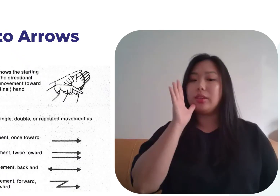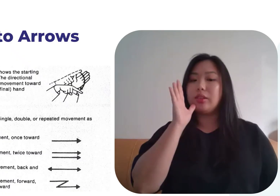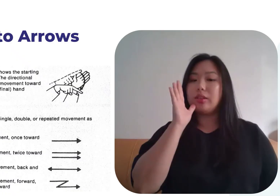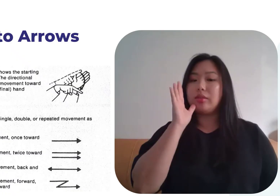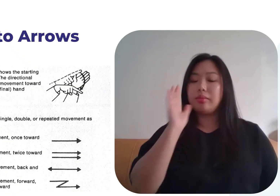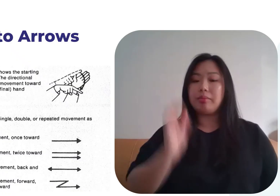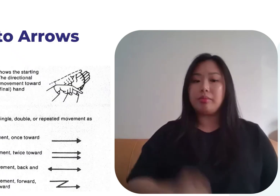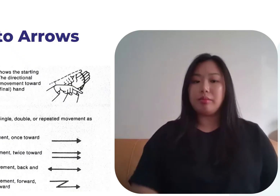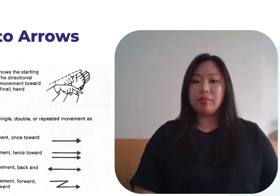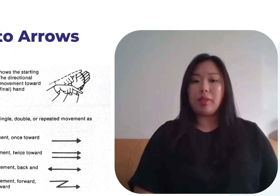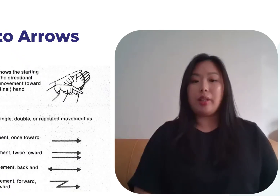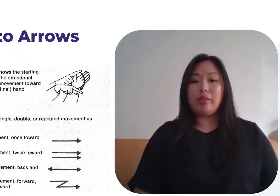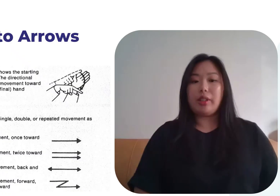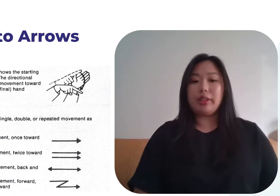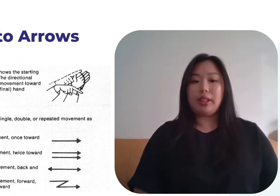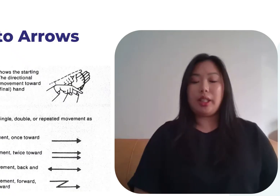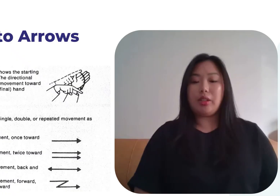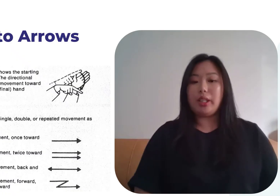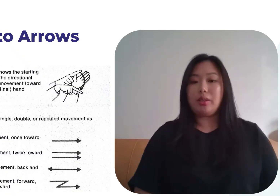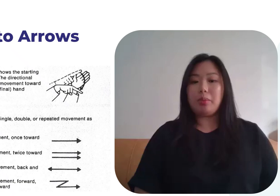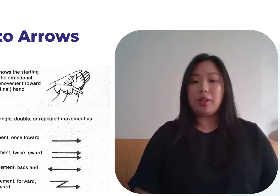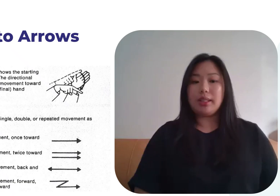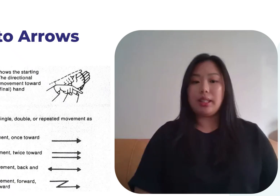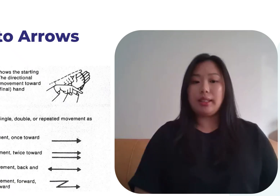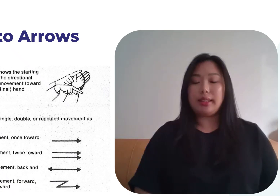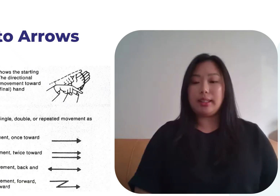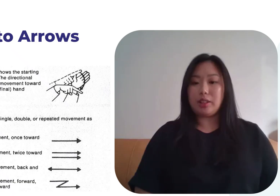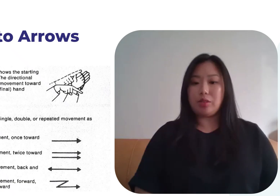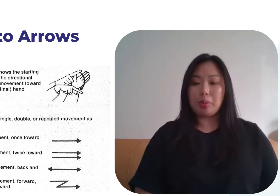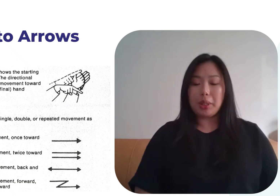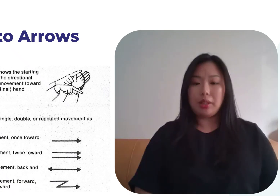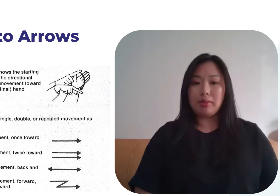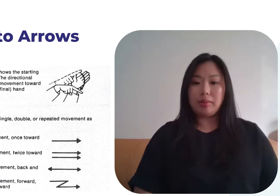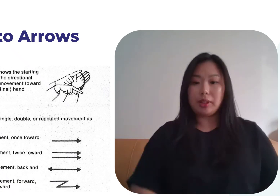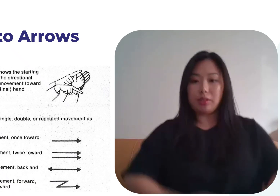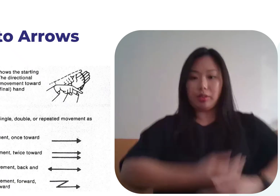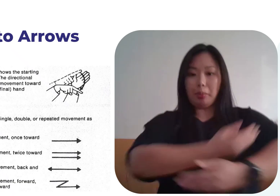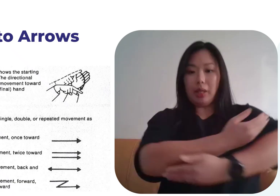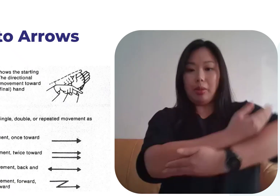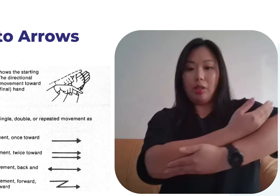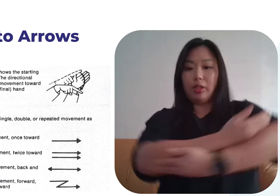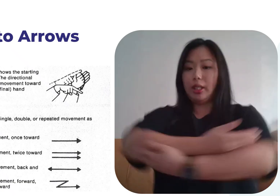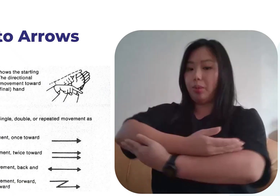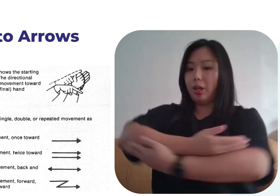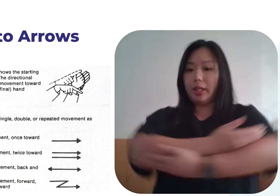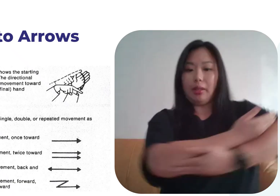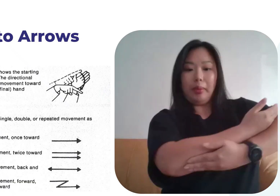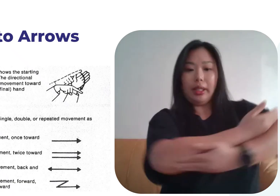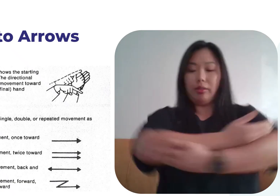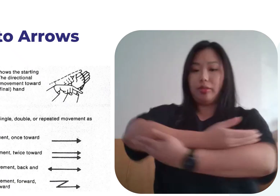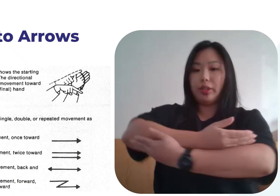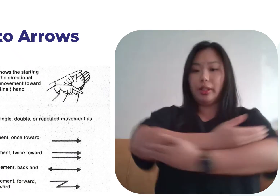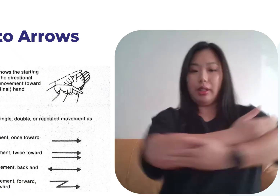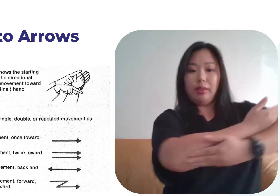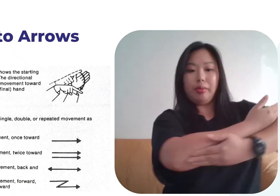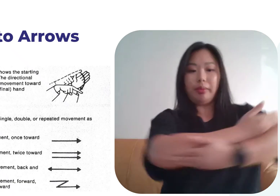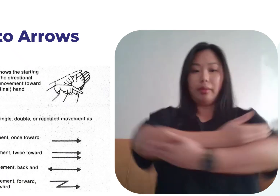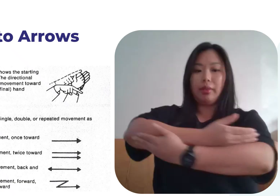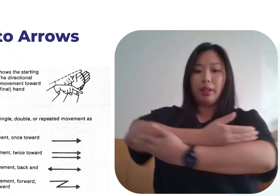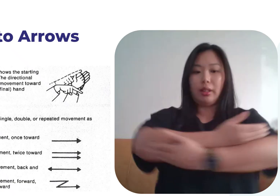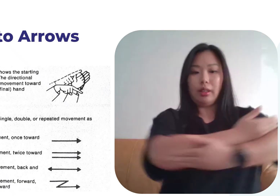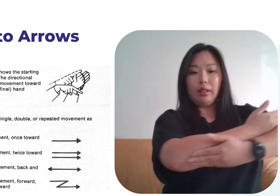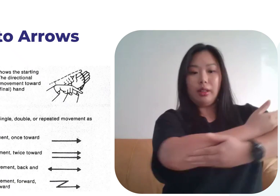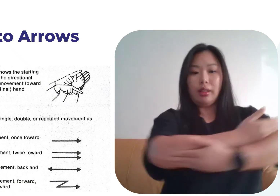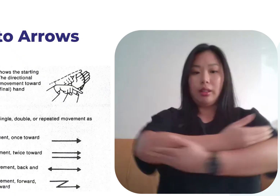twice. If there is an arrowhead on both sides, then it's a repeated movement. So for baby, you would keep rocking back and forth.